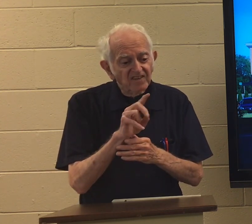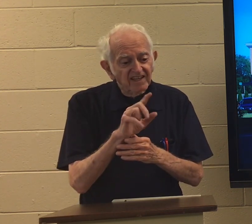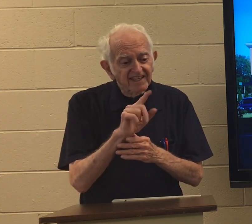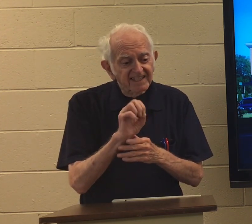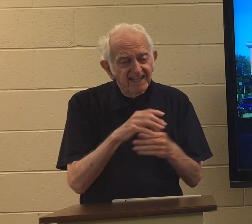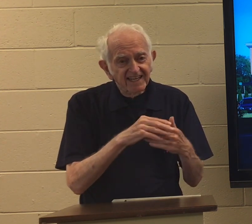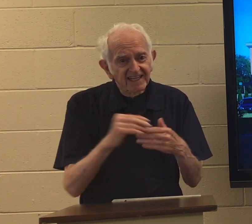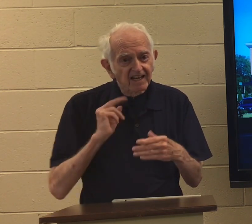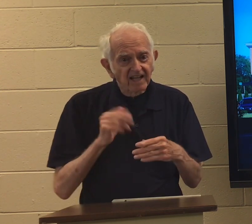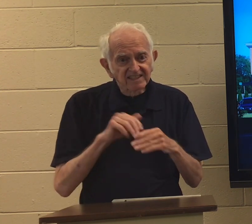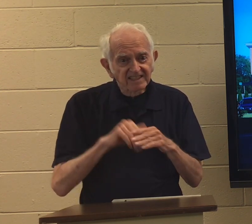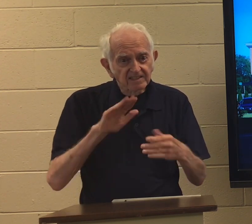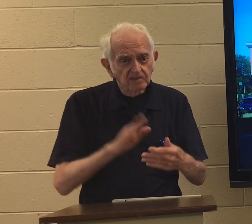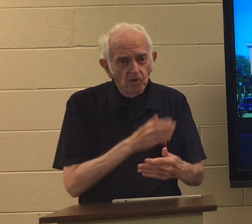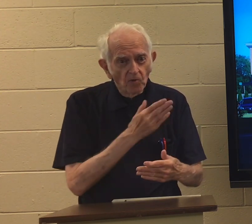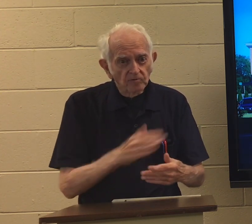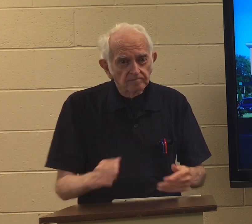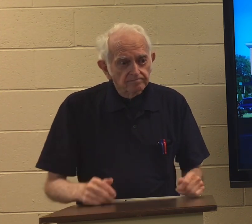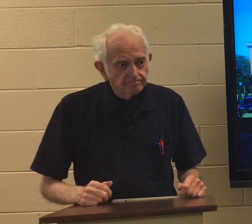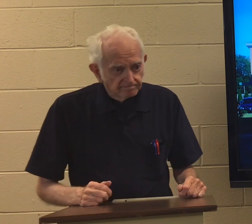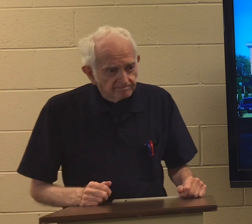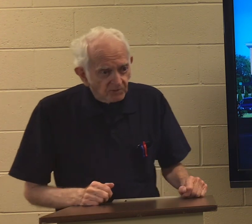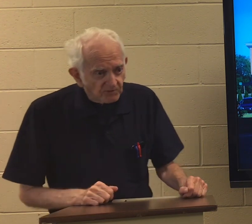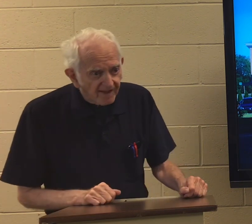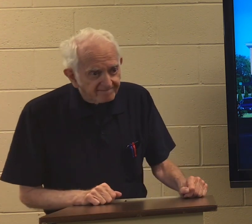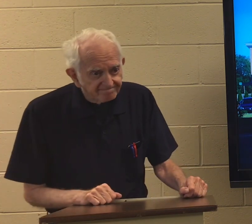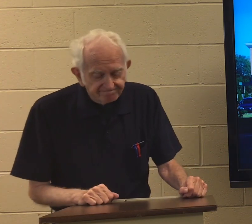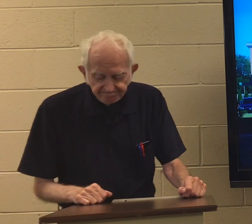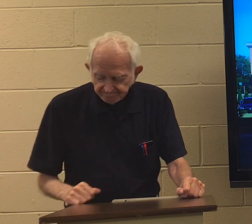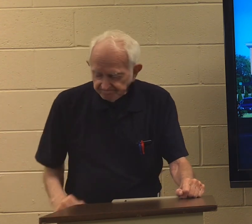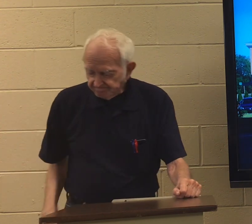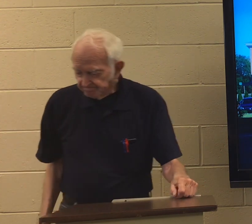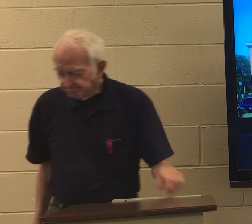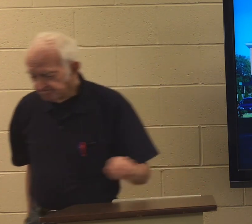Lee to lead us in a song. Okay?